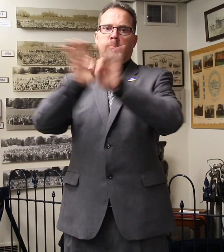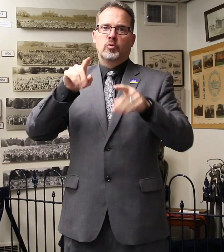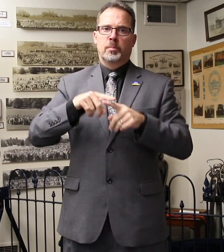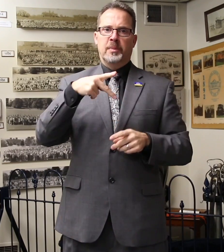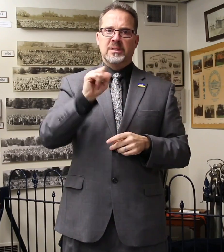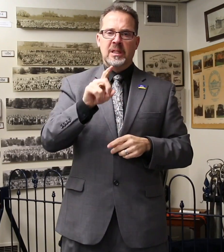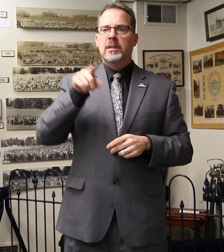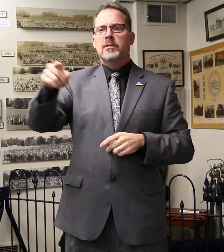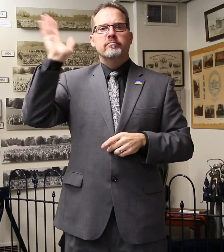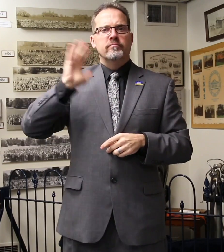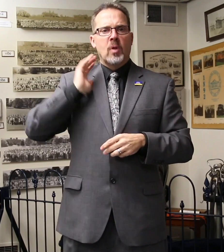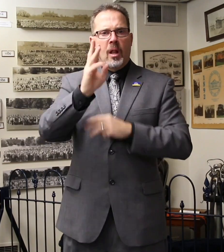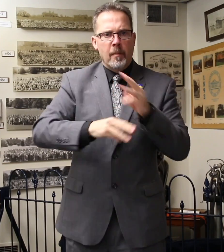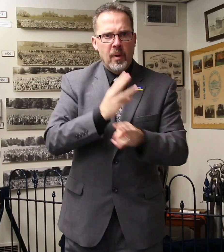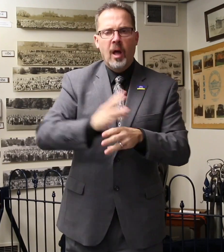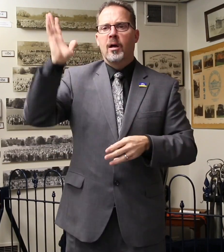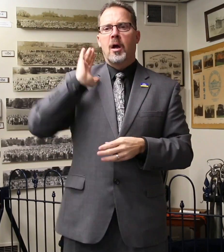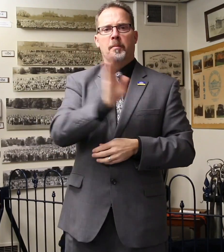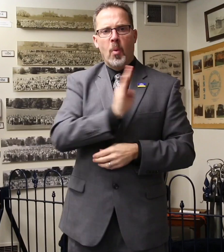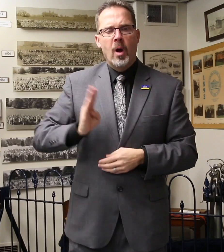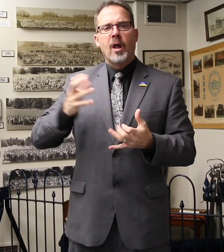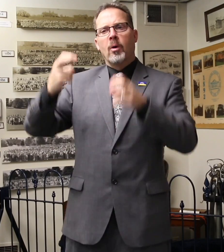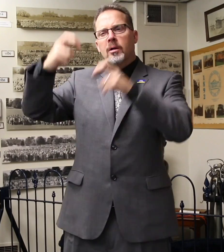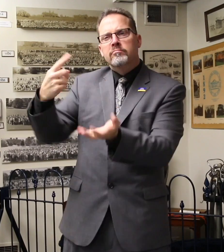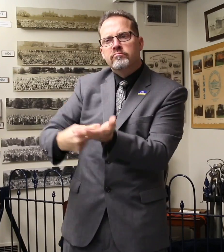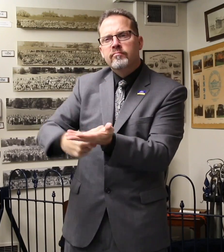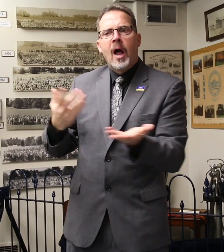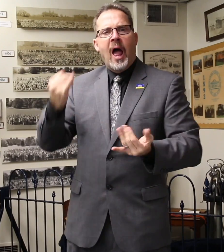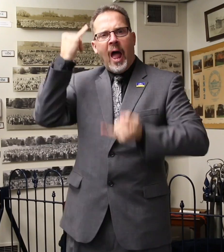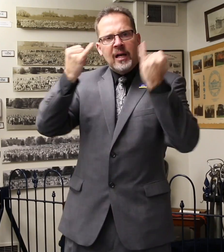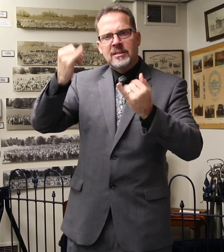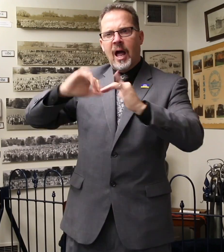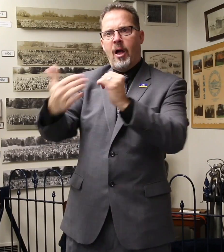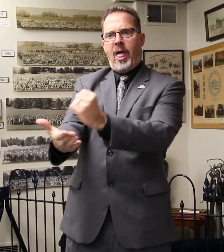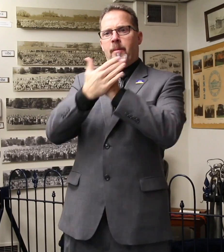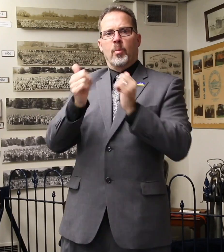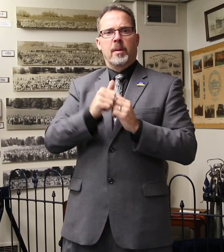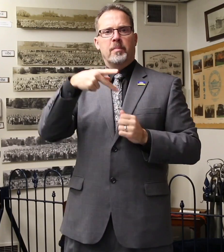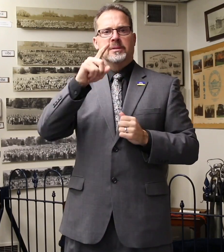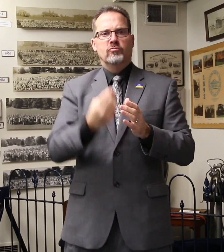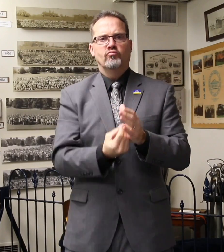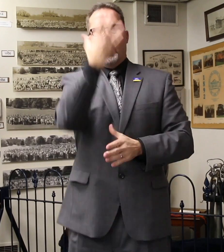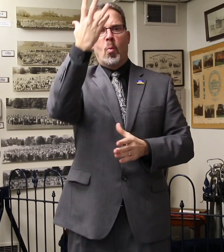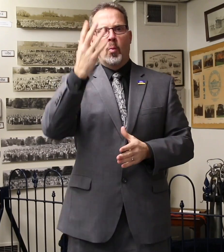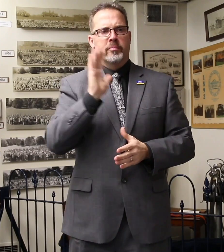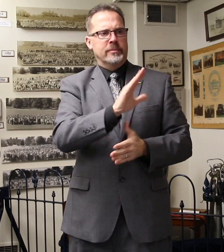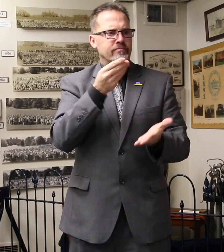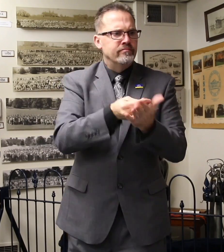there are several people who have significant ties to PSD, and I'd like to meet with them and talk about how they could support us and continue to